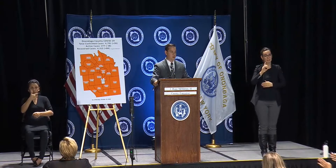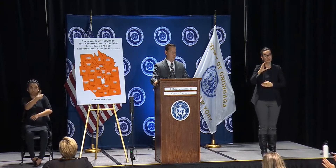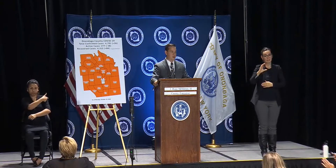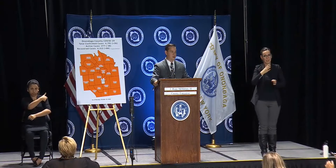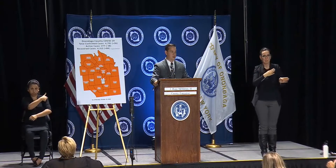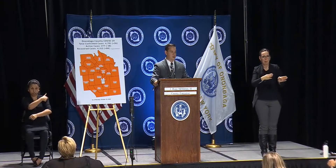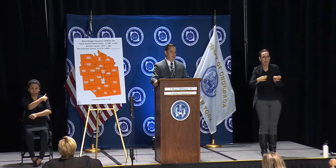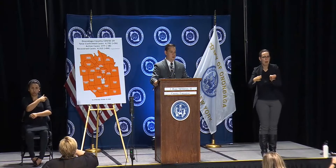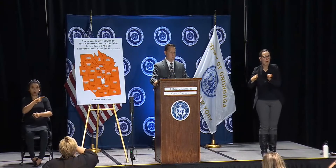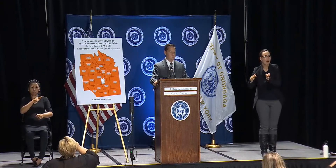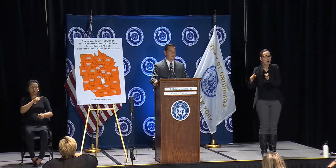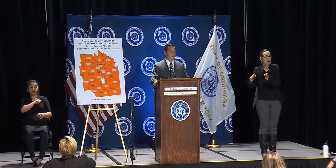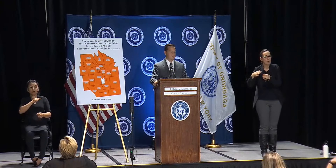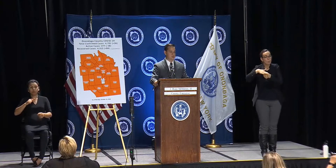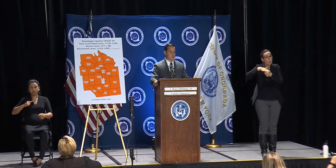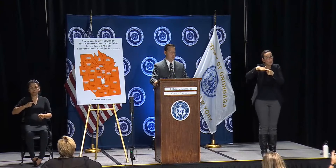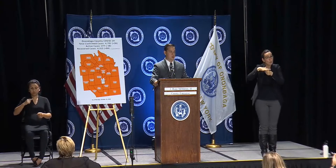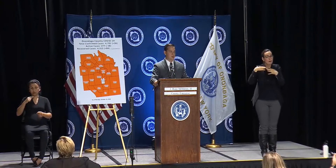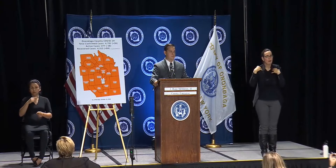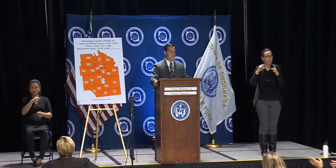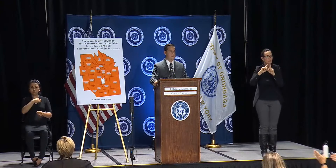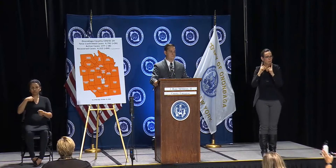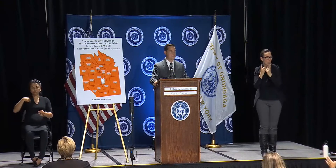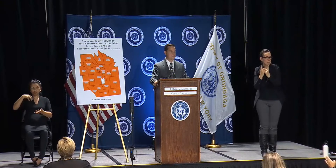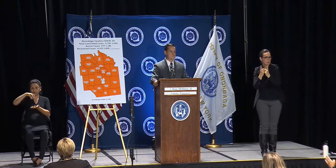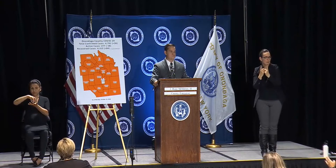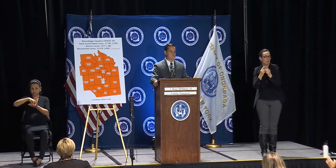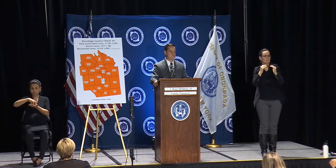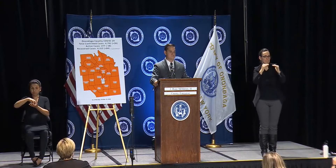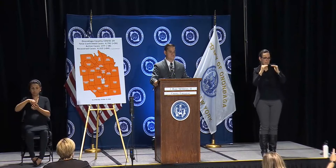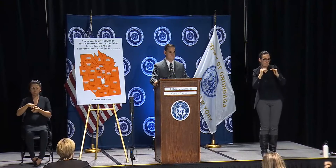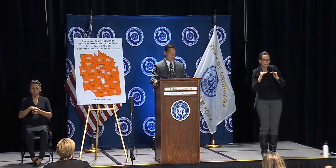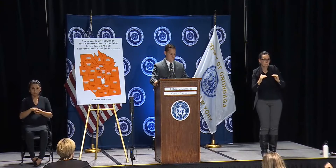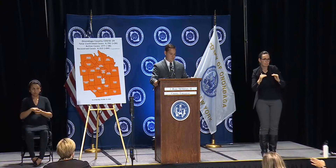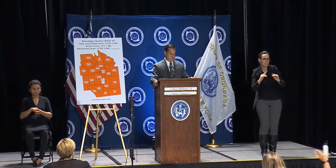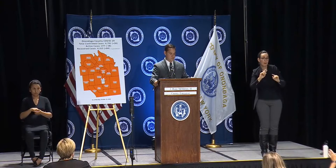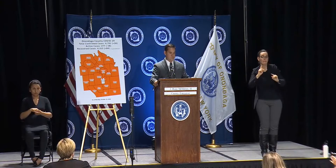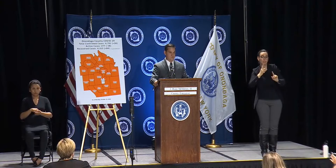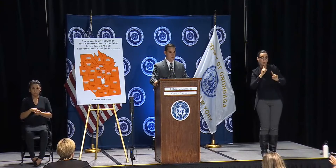governor's plan and what the CDC is recommending.